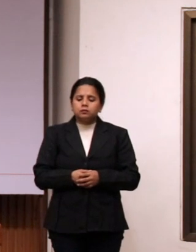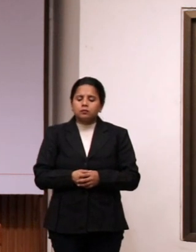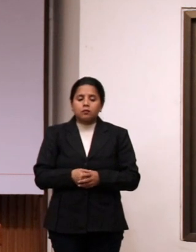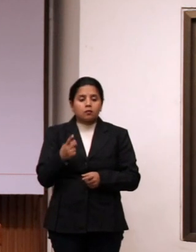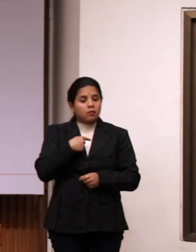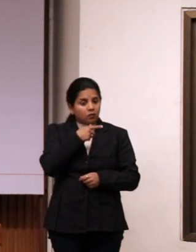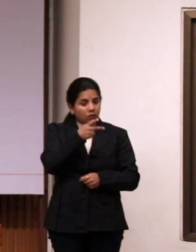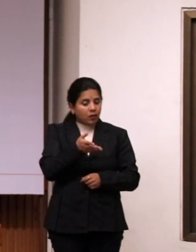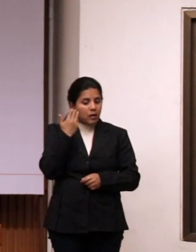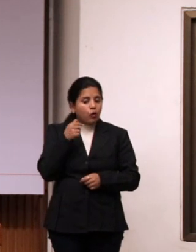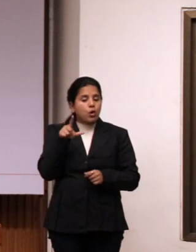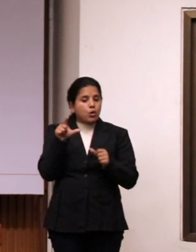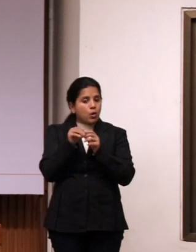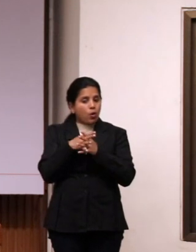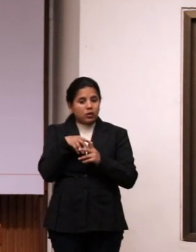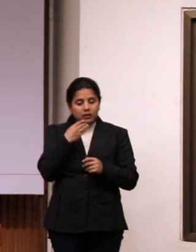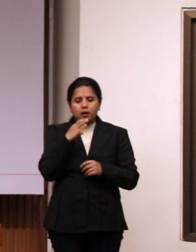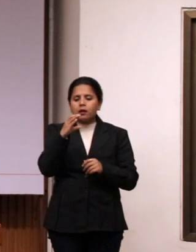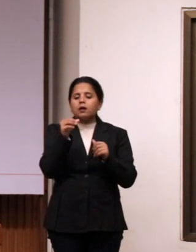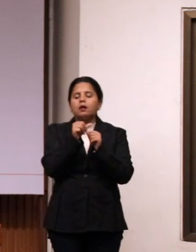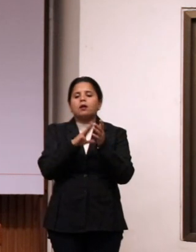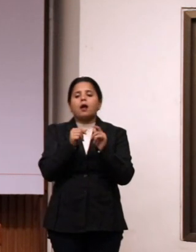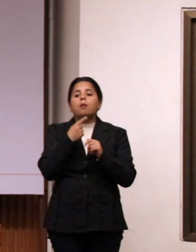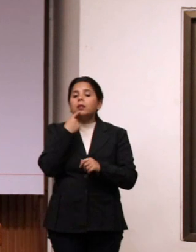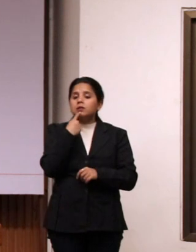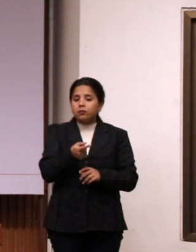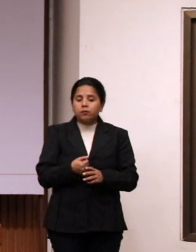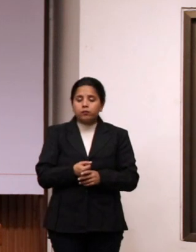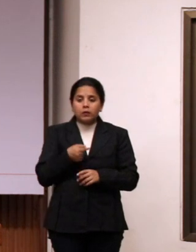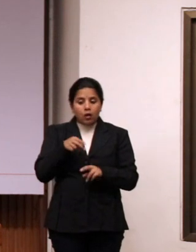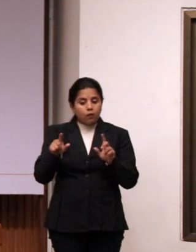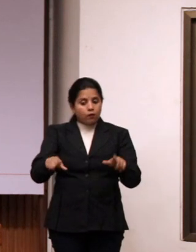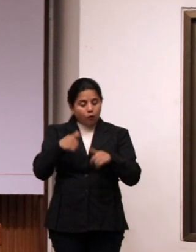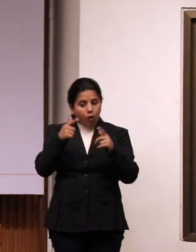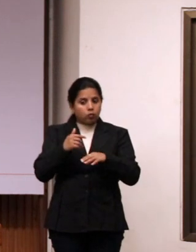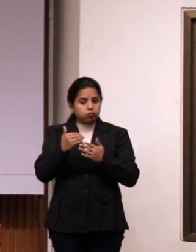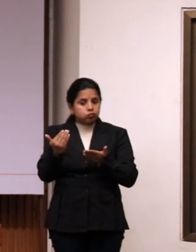as you said, legally, campuses under Forest Conservation Act